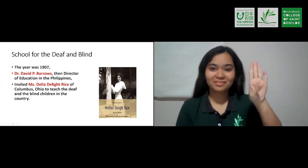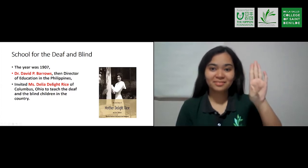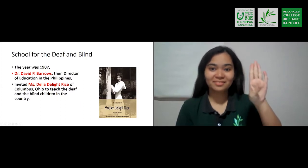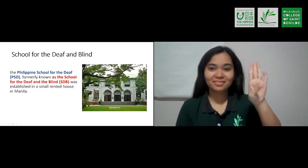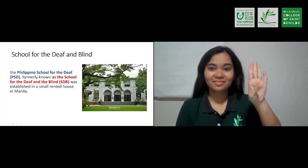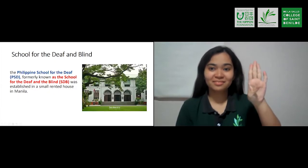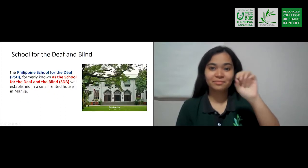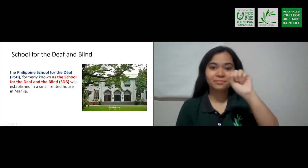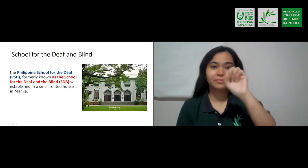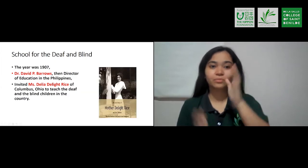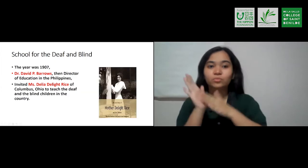picture.